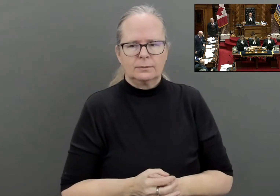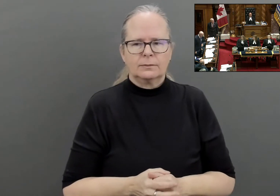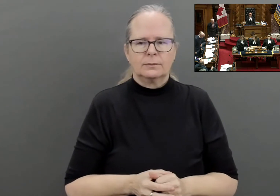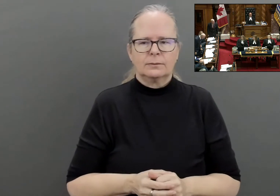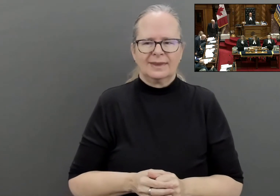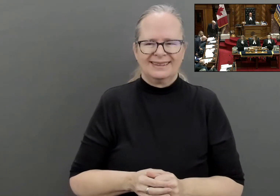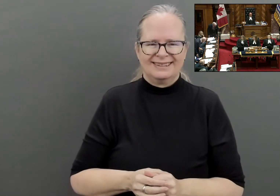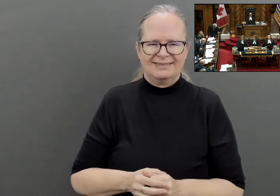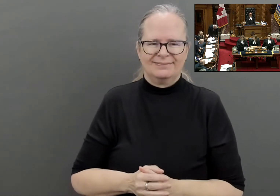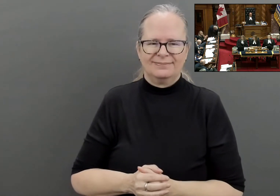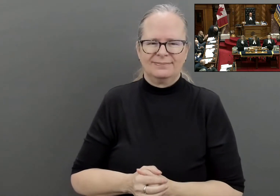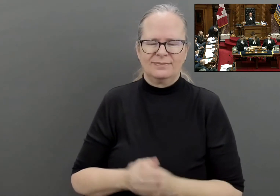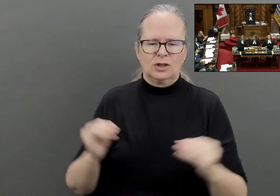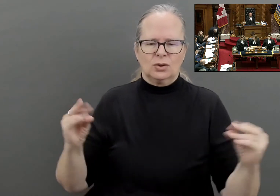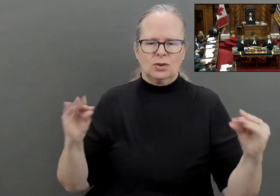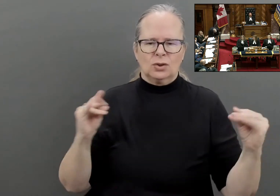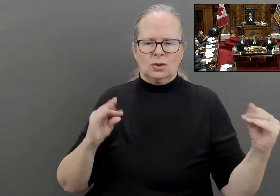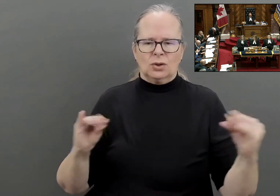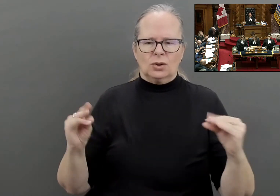fighting for British Columbia.